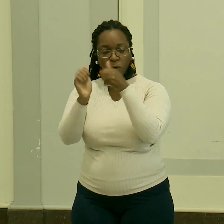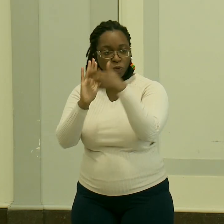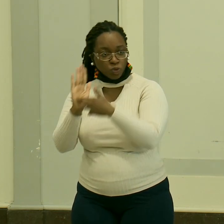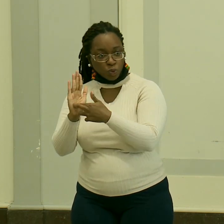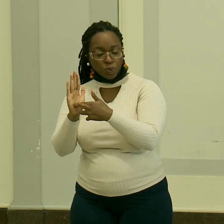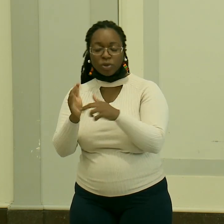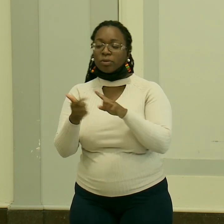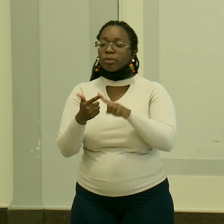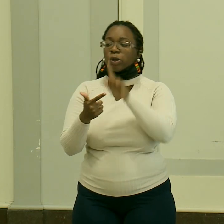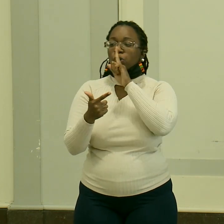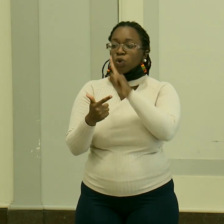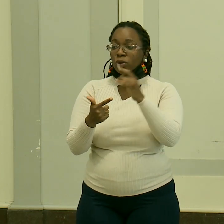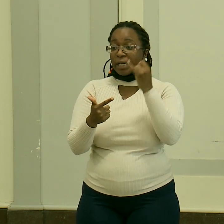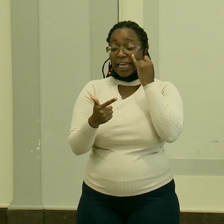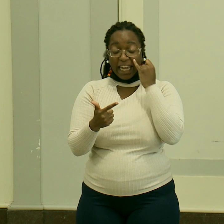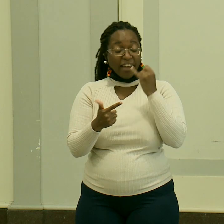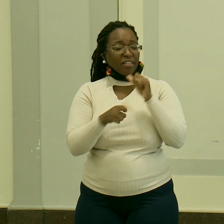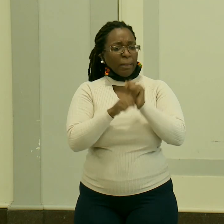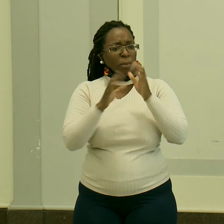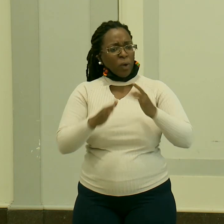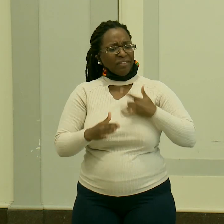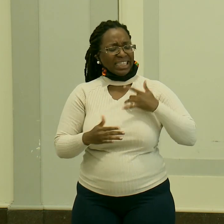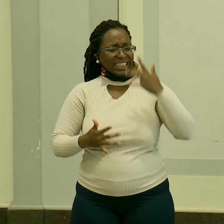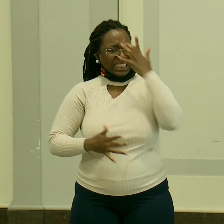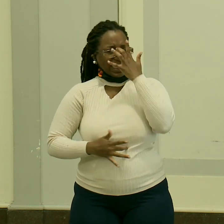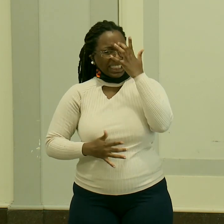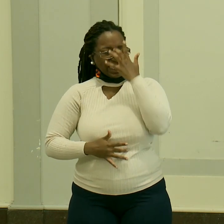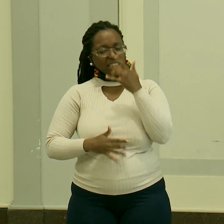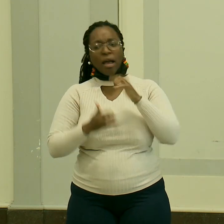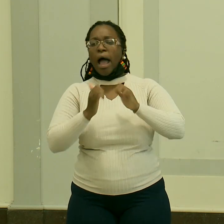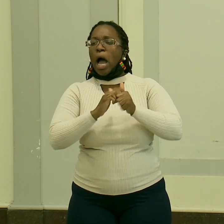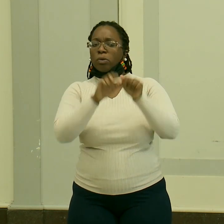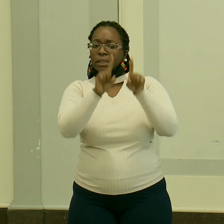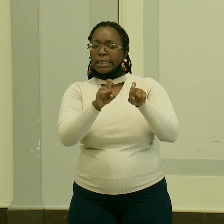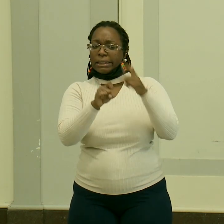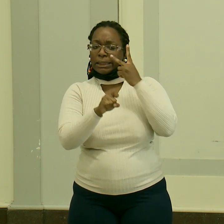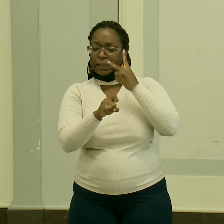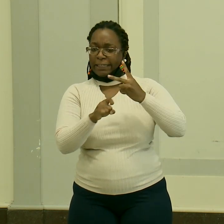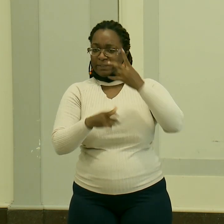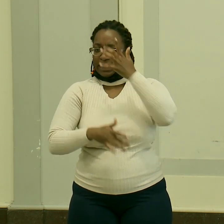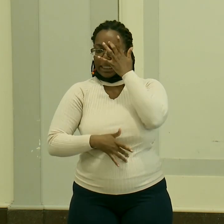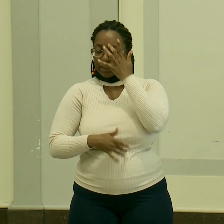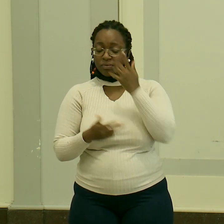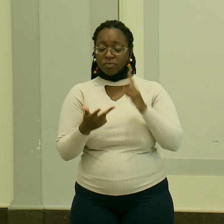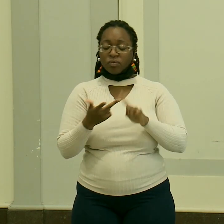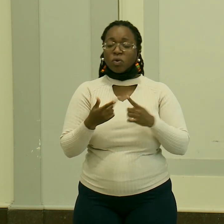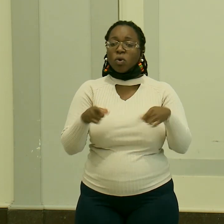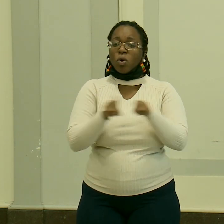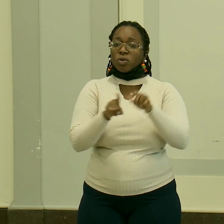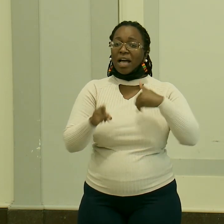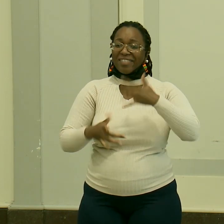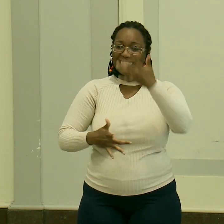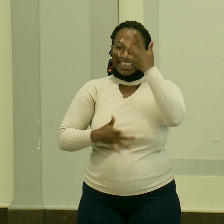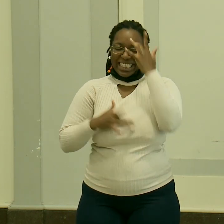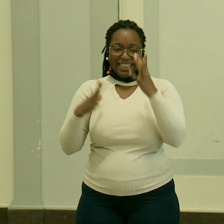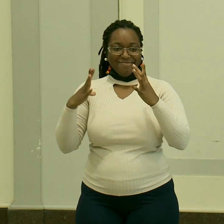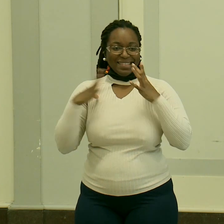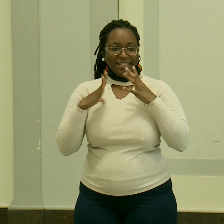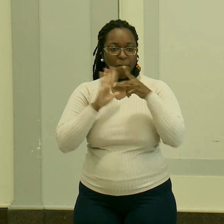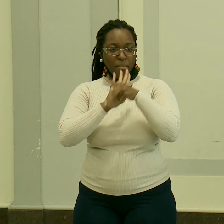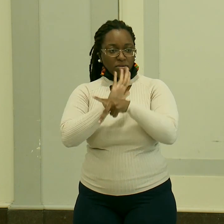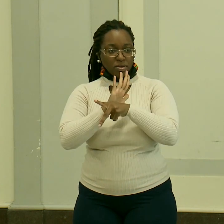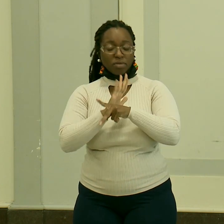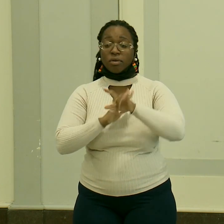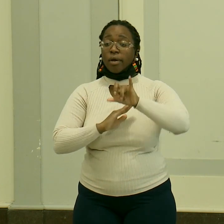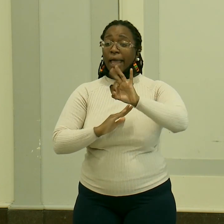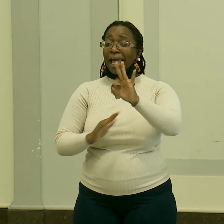creating protocols for screening employees for illness prior to them coming into work, and having sick leave policies that allow for workers who are ill to stay